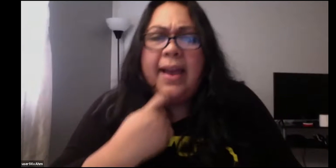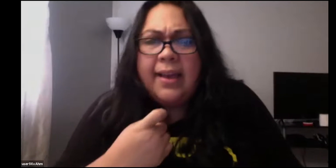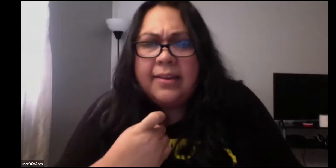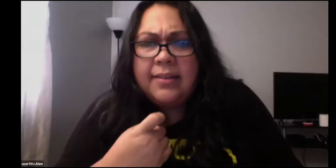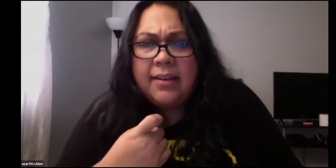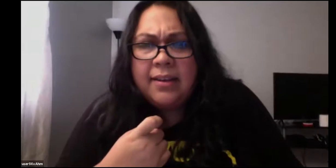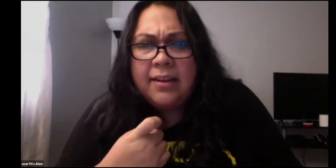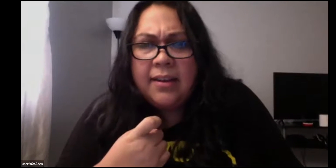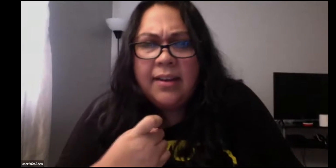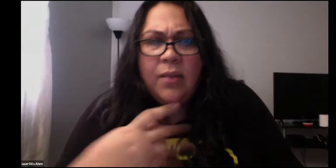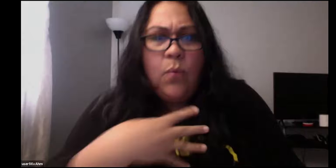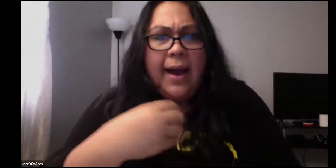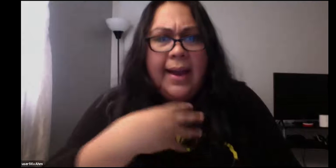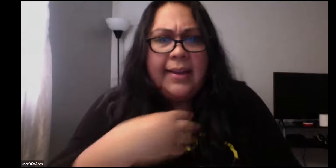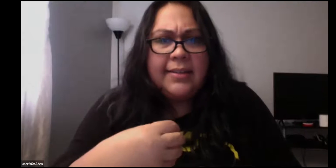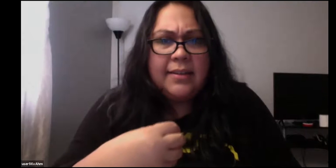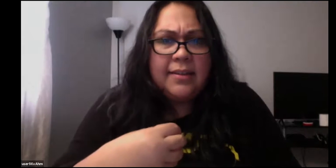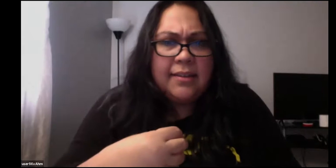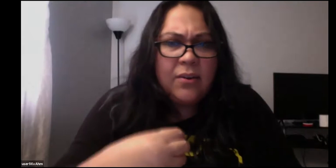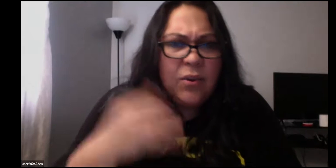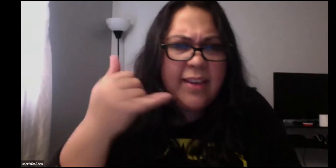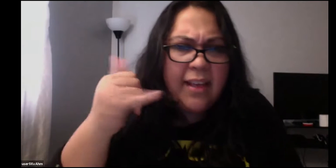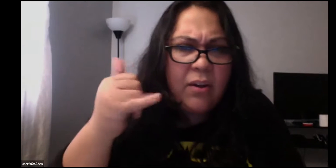red, white, or yellow.